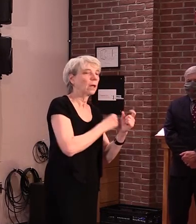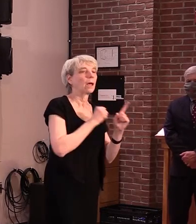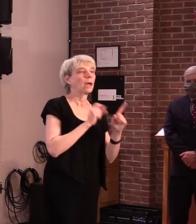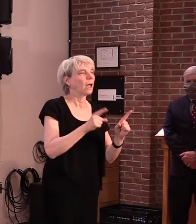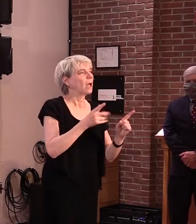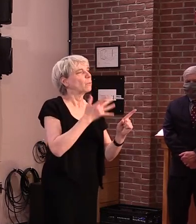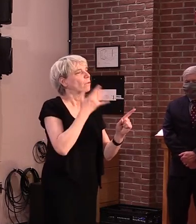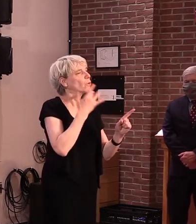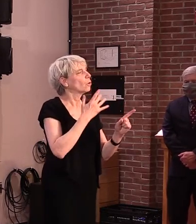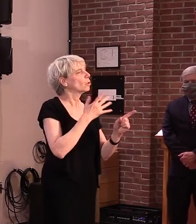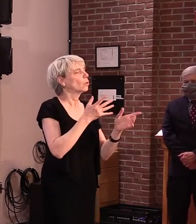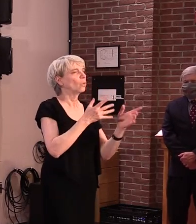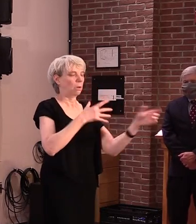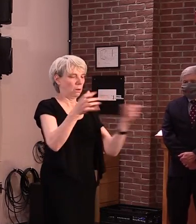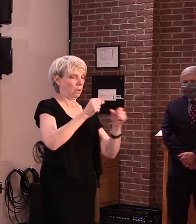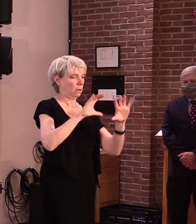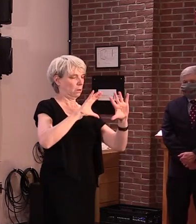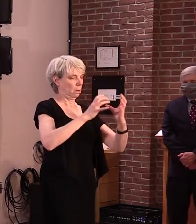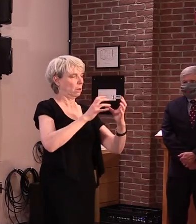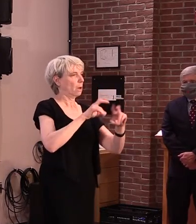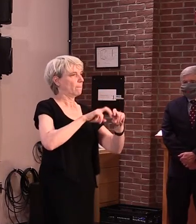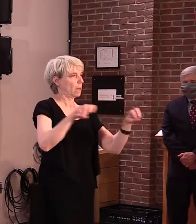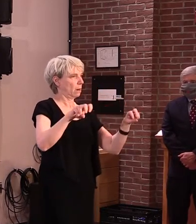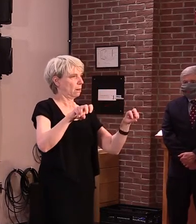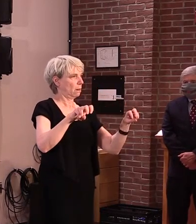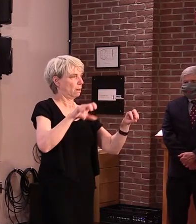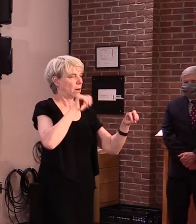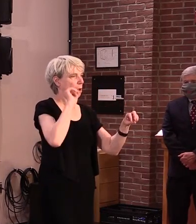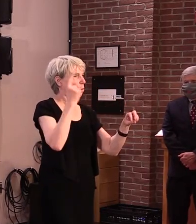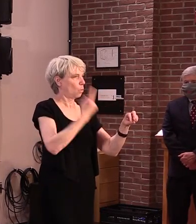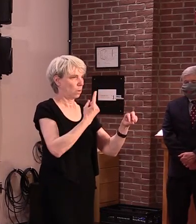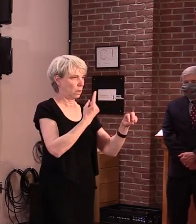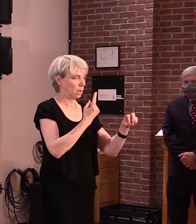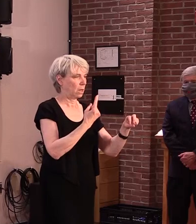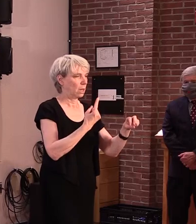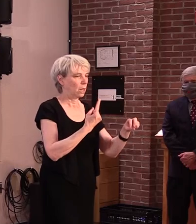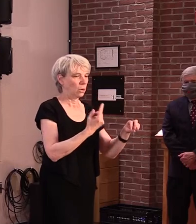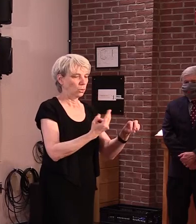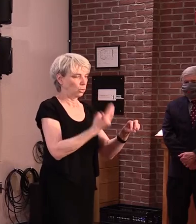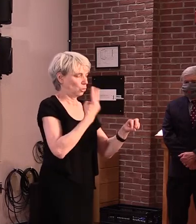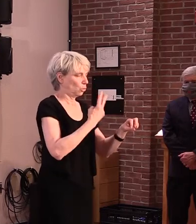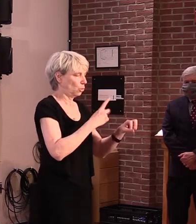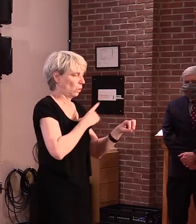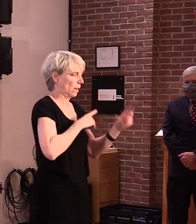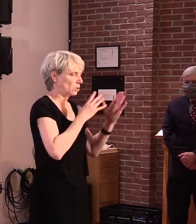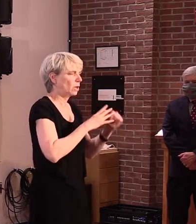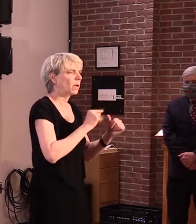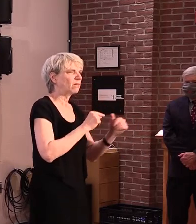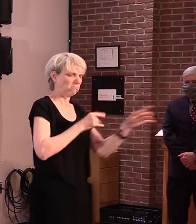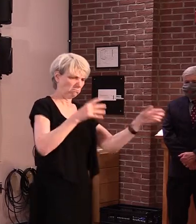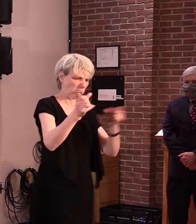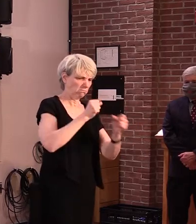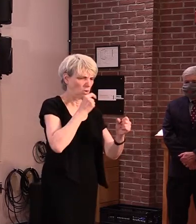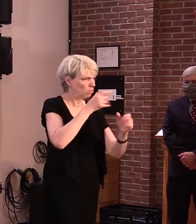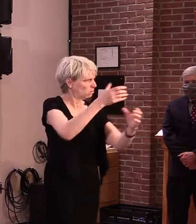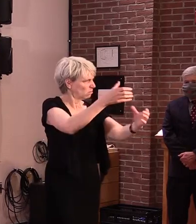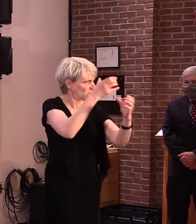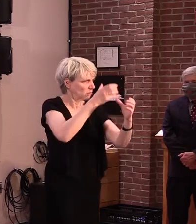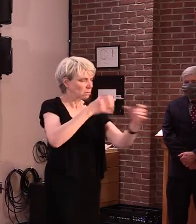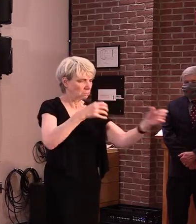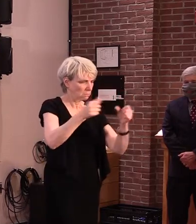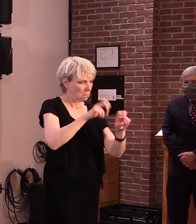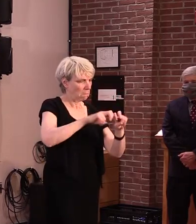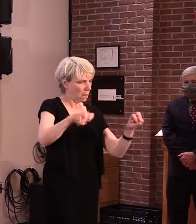instead of having it two elected officials, that we put it in a panel of experts, so to speak.